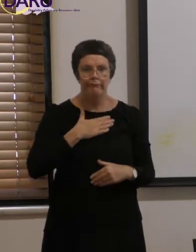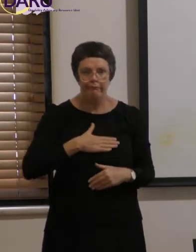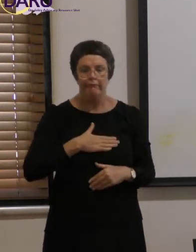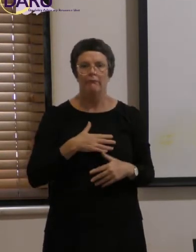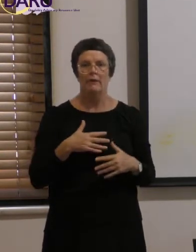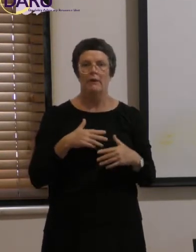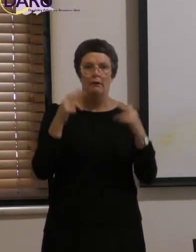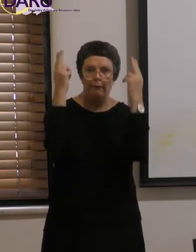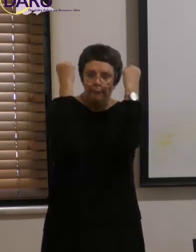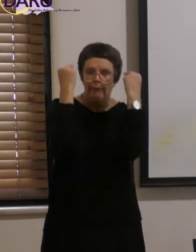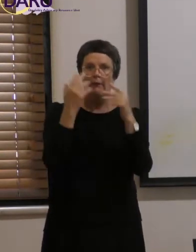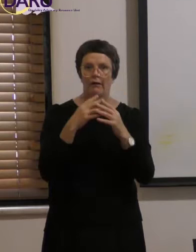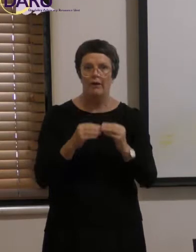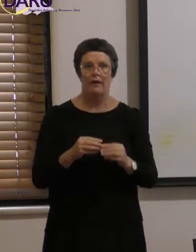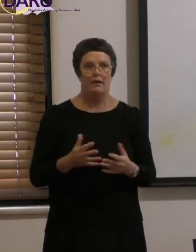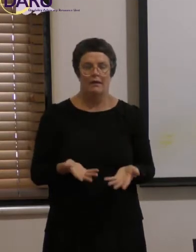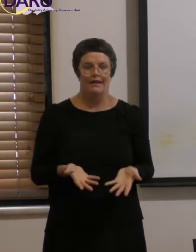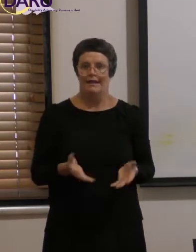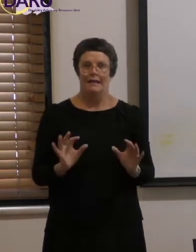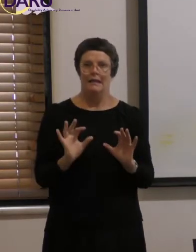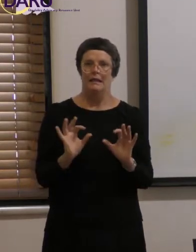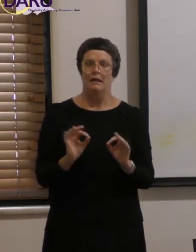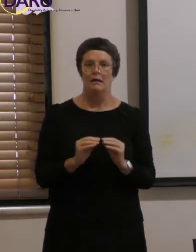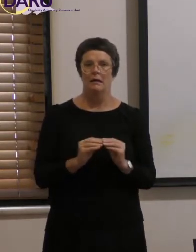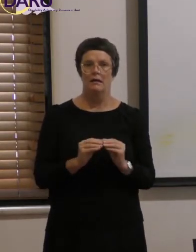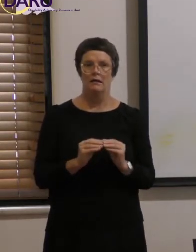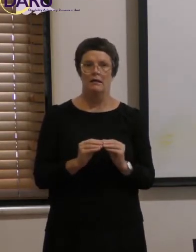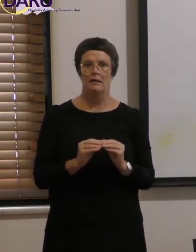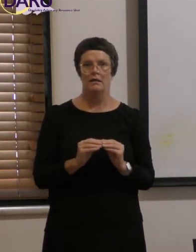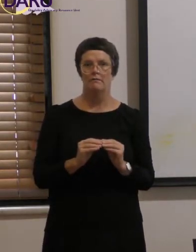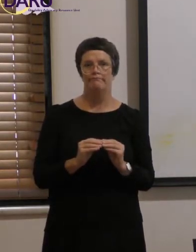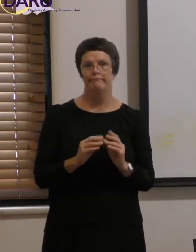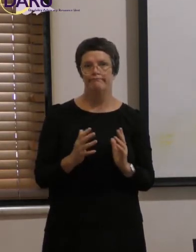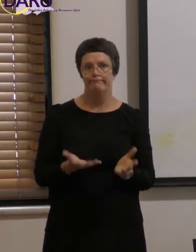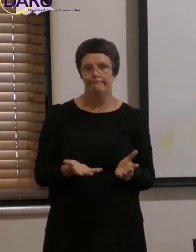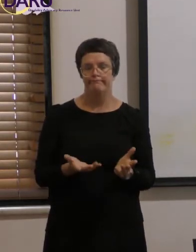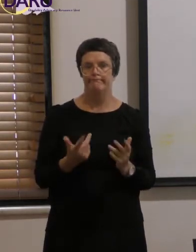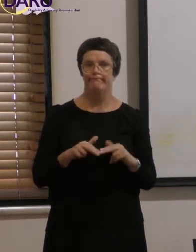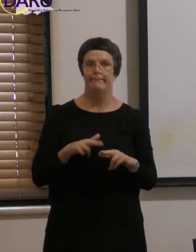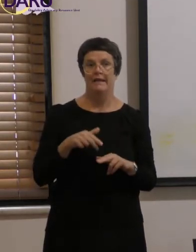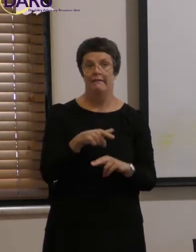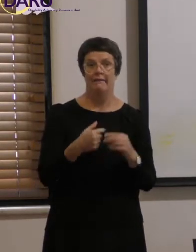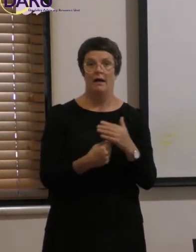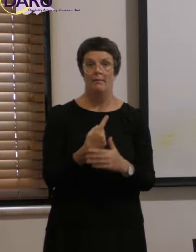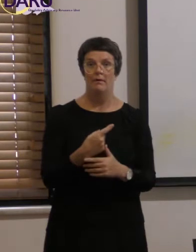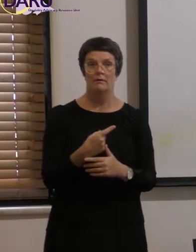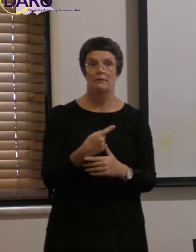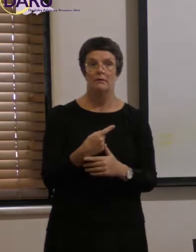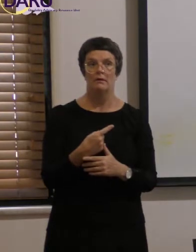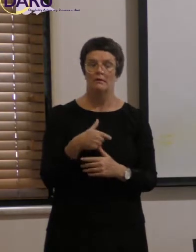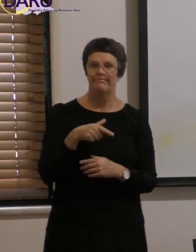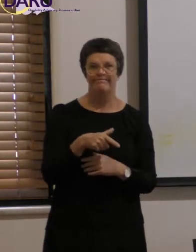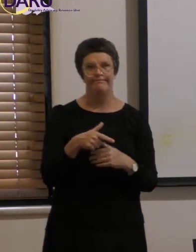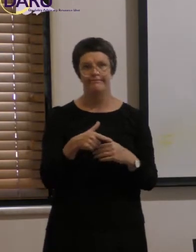community access and all those names that we hear. So often then, because that's an expectation, low